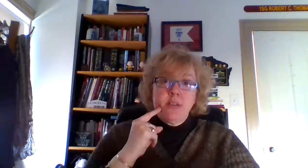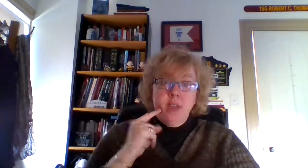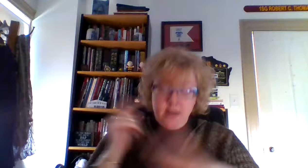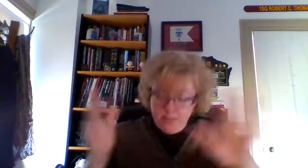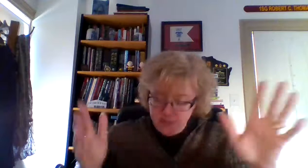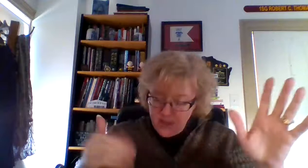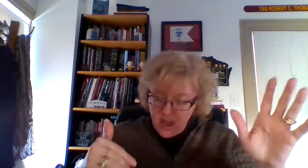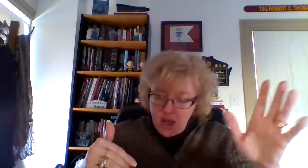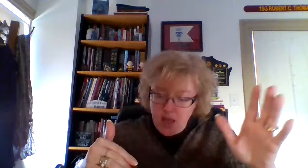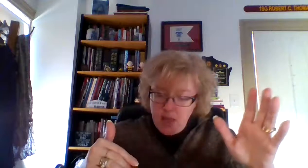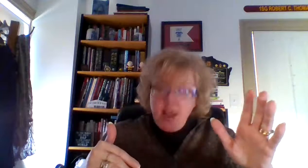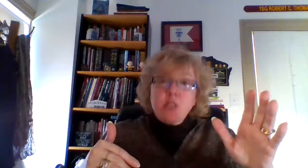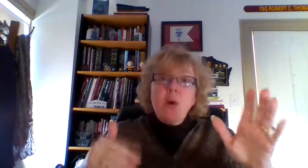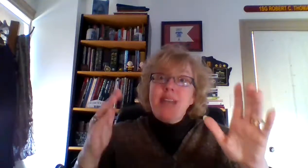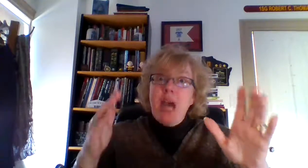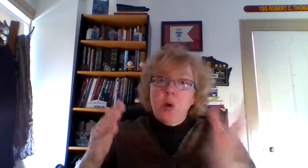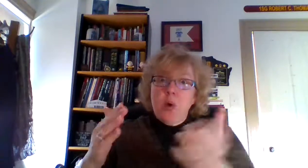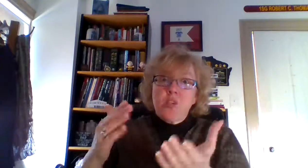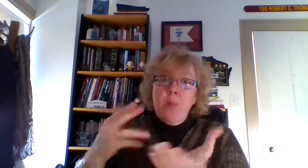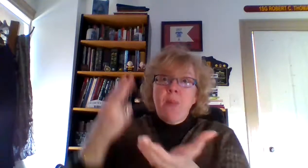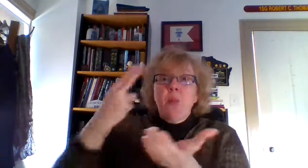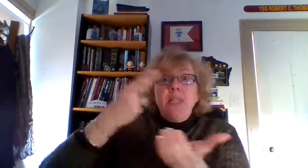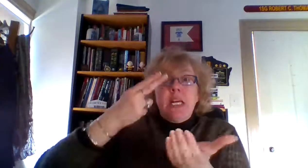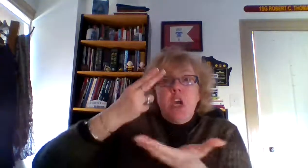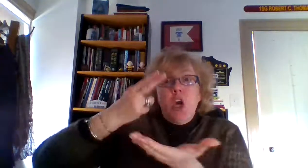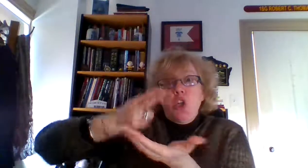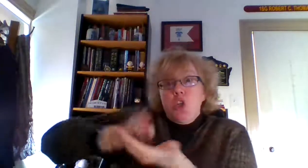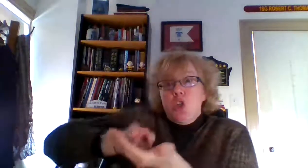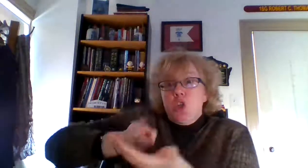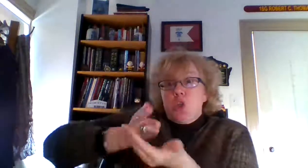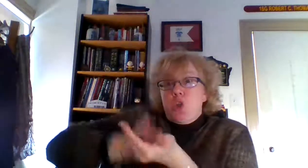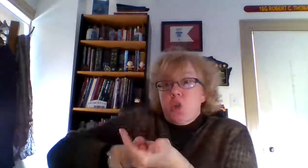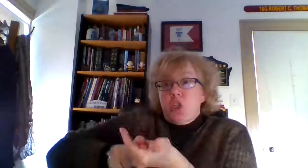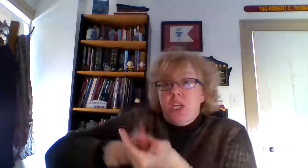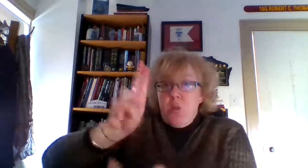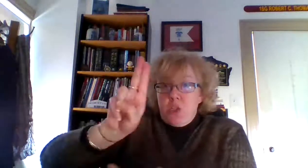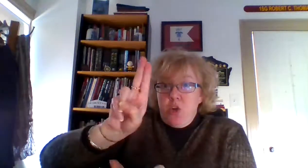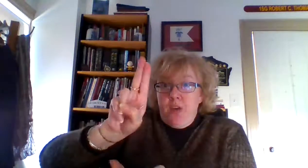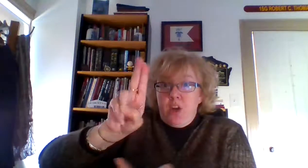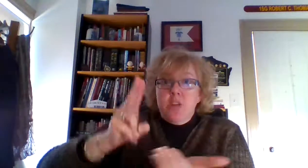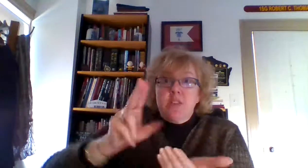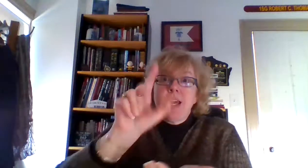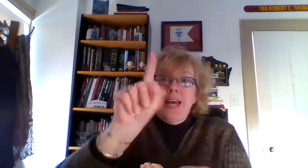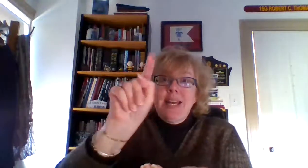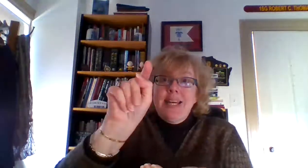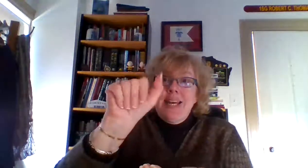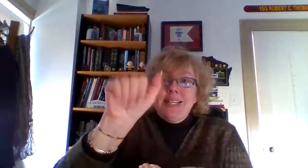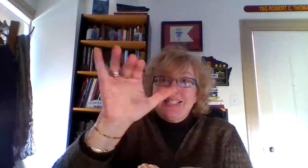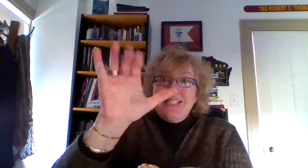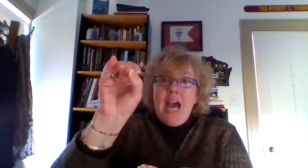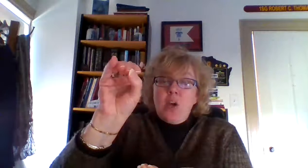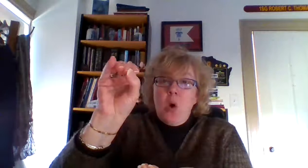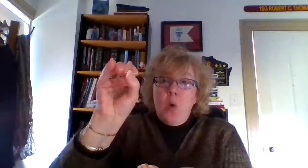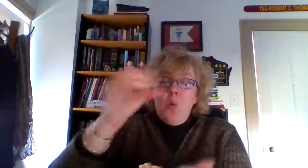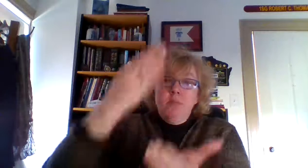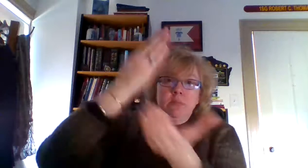candy. Next one, taco. So remember we did sushi was 2 fingers. Taco